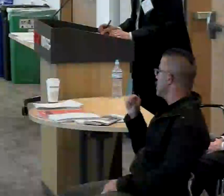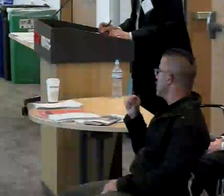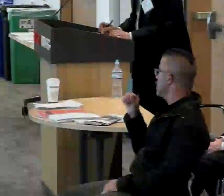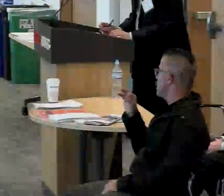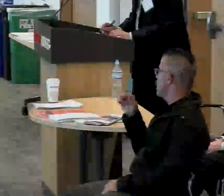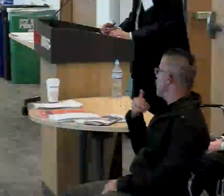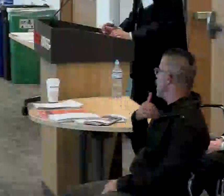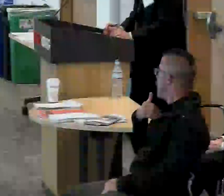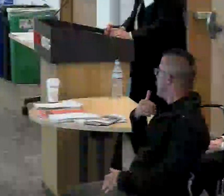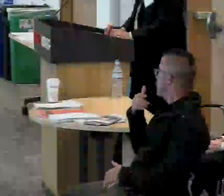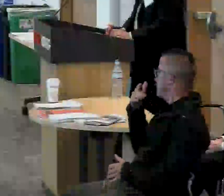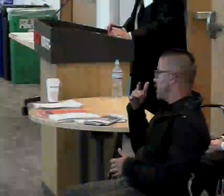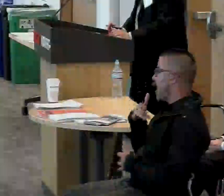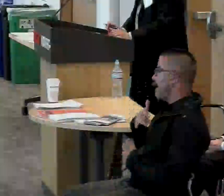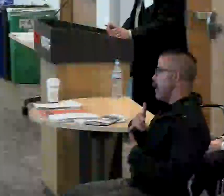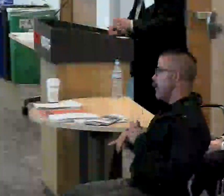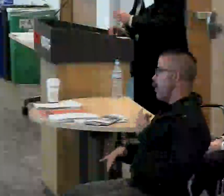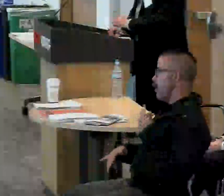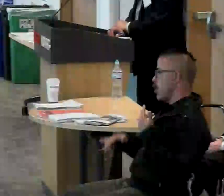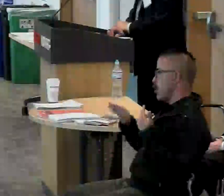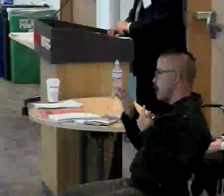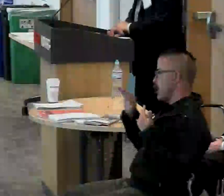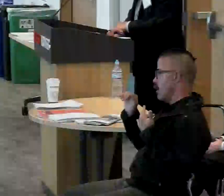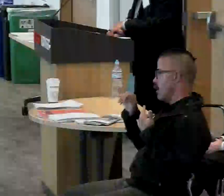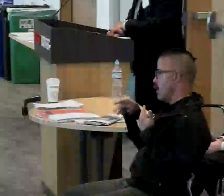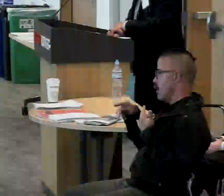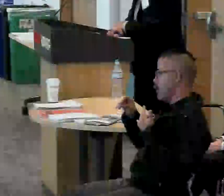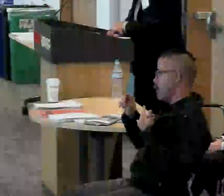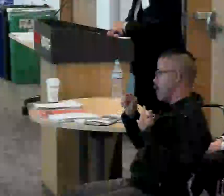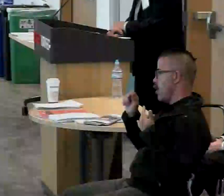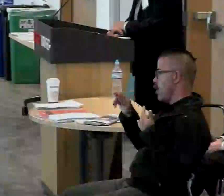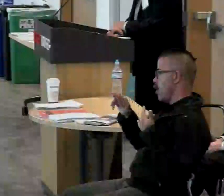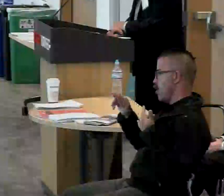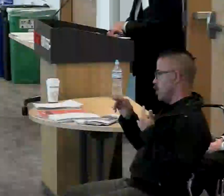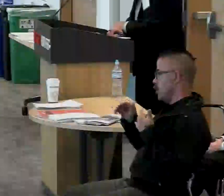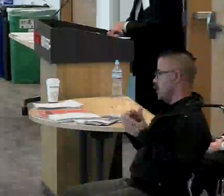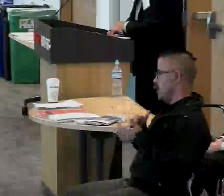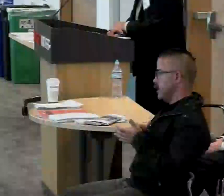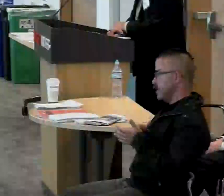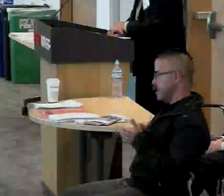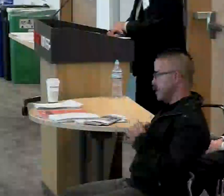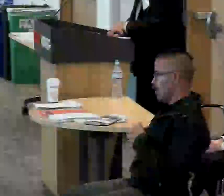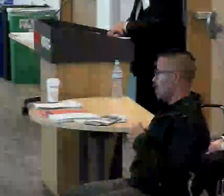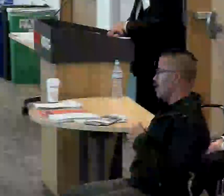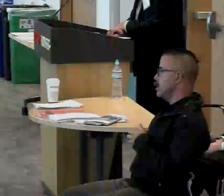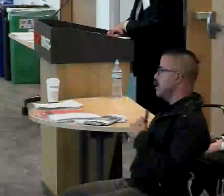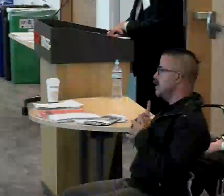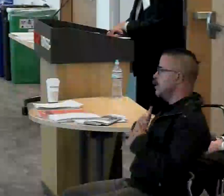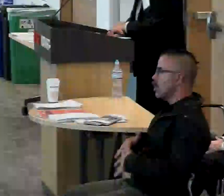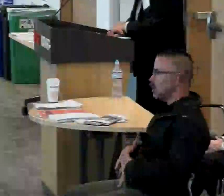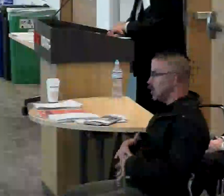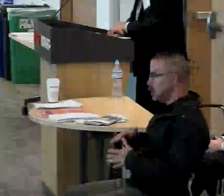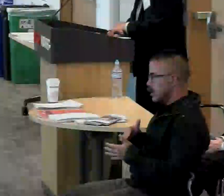bipolar uh, center and a depression center, and